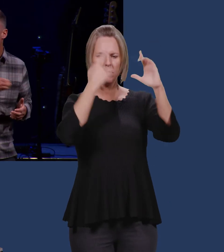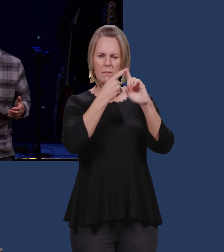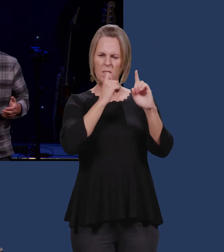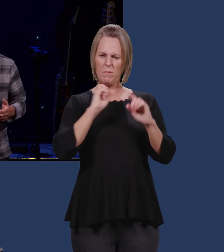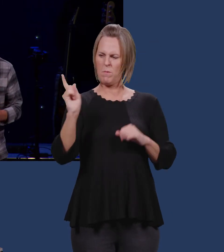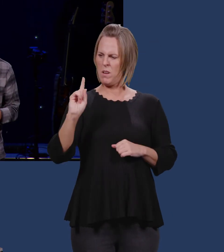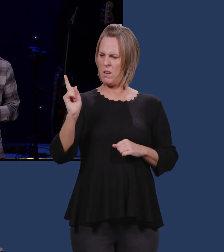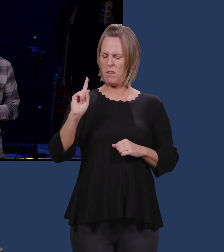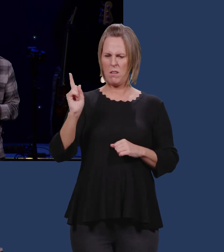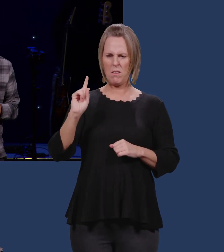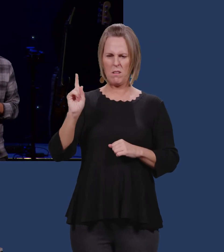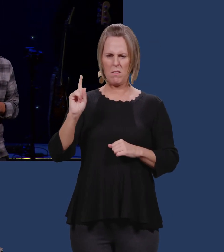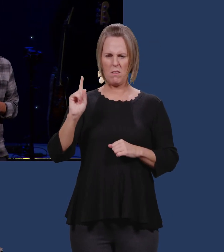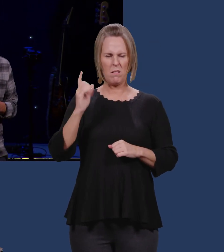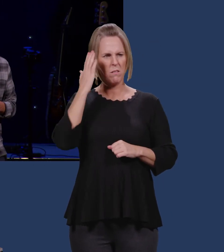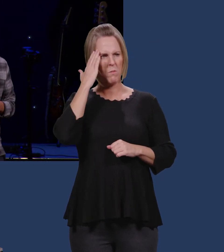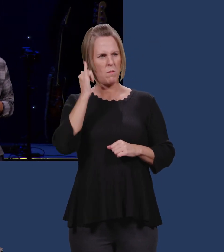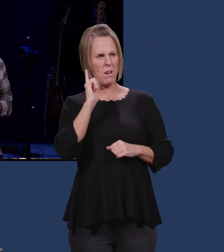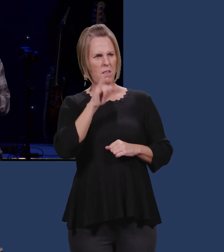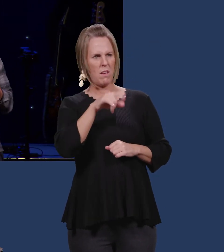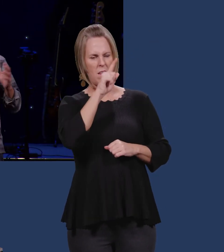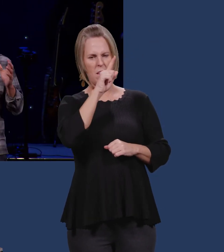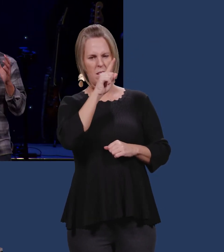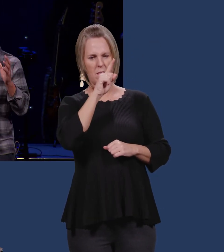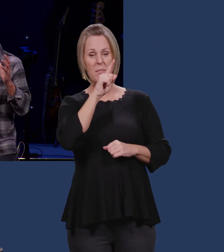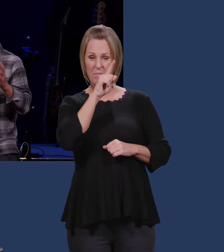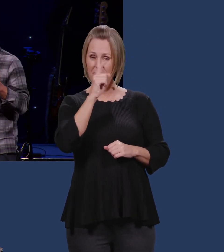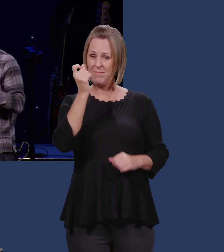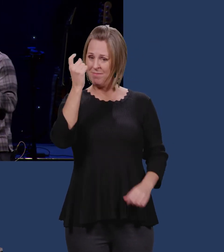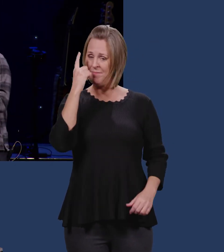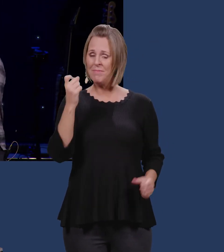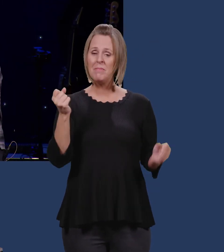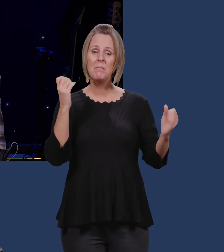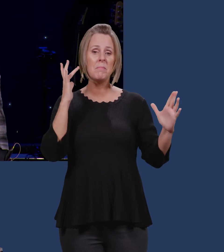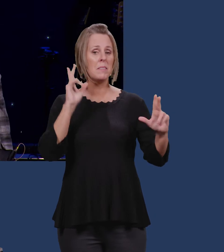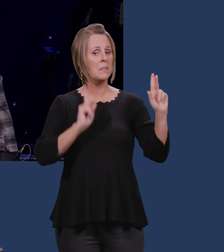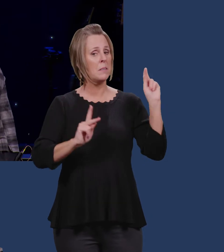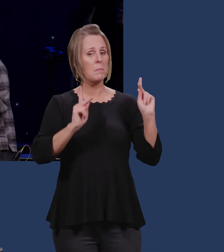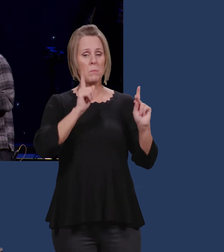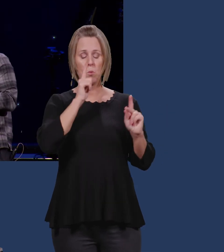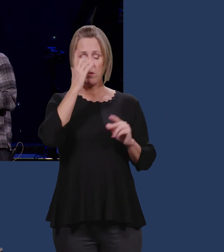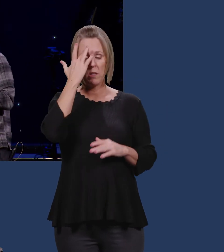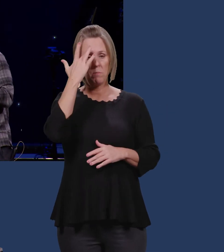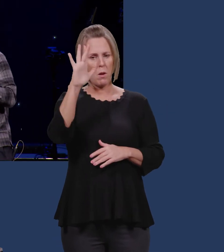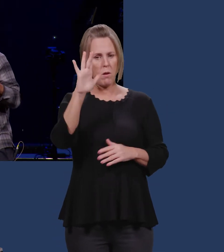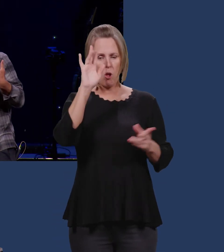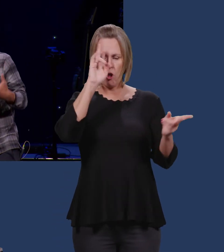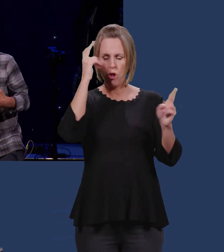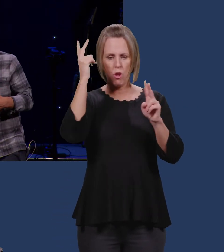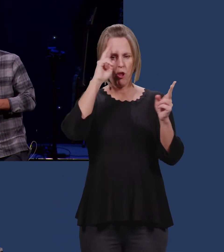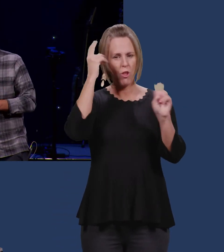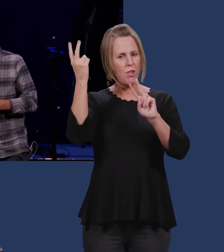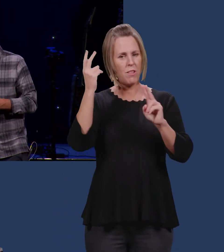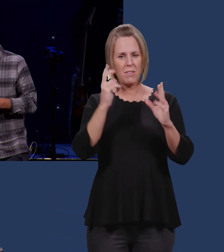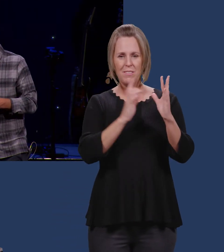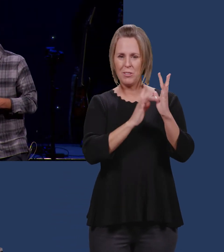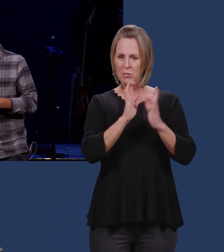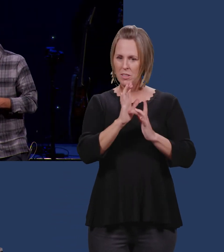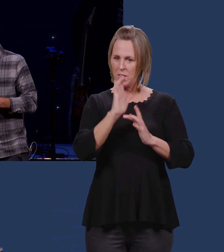Why that image? A lot of intelligent people have a lot of misconceptions about